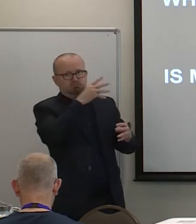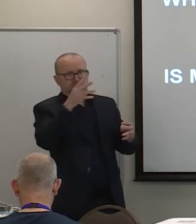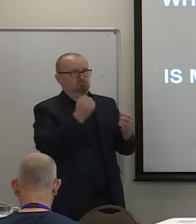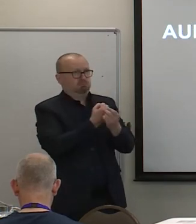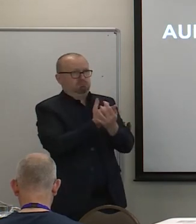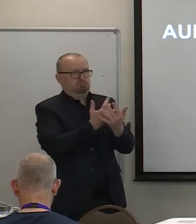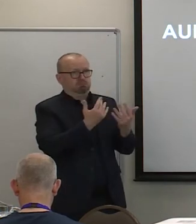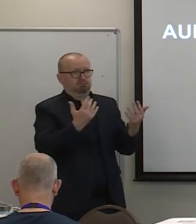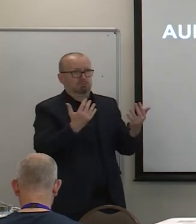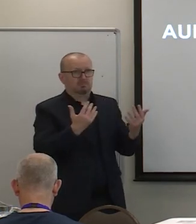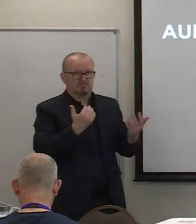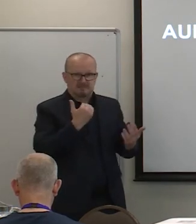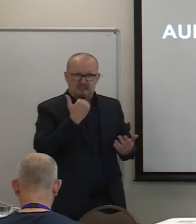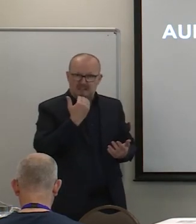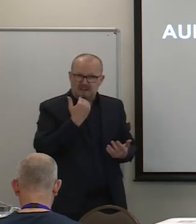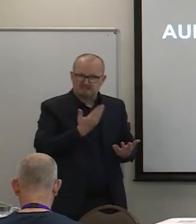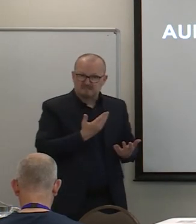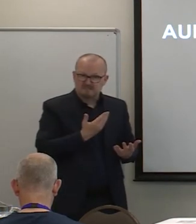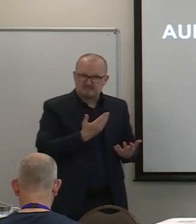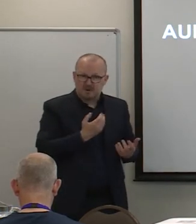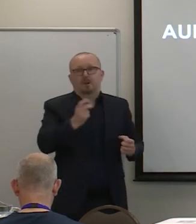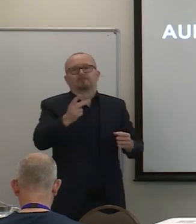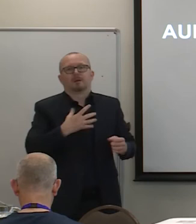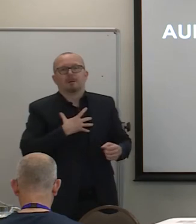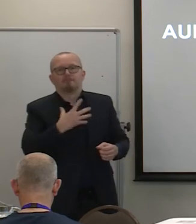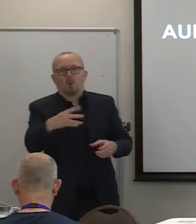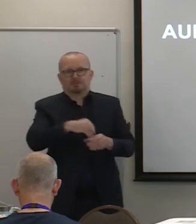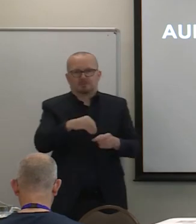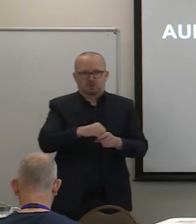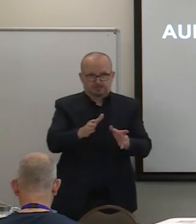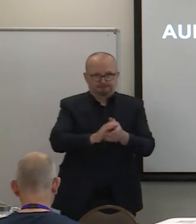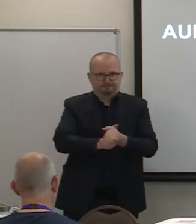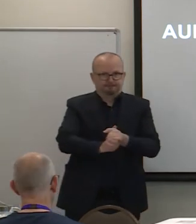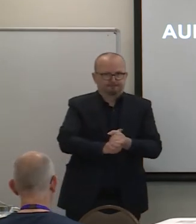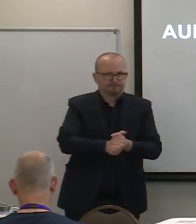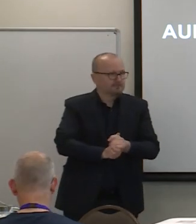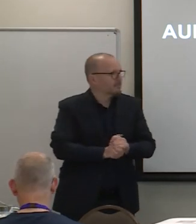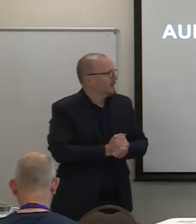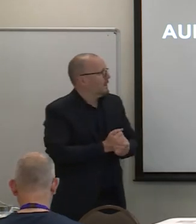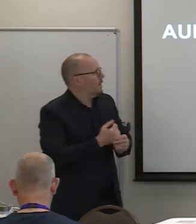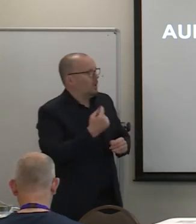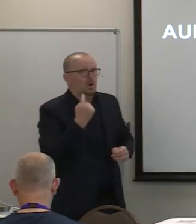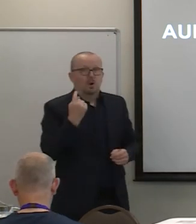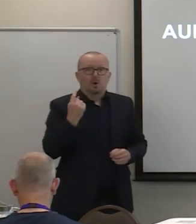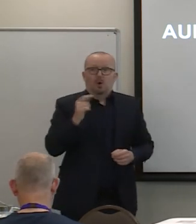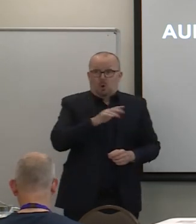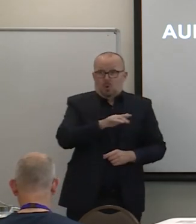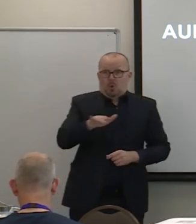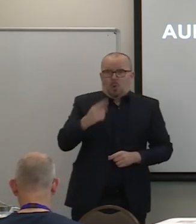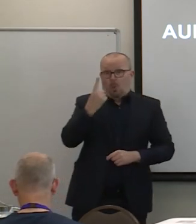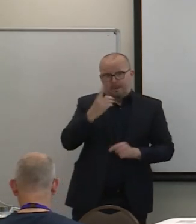So you're all loosened up now, you're ready to play the game, okay? More audience participation. Who here in the last